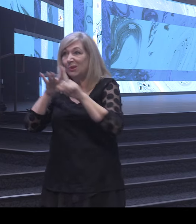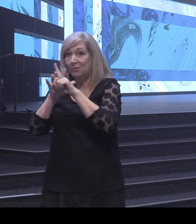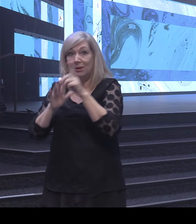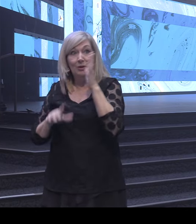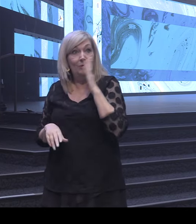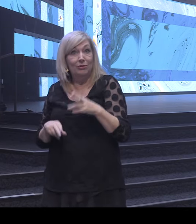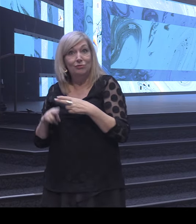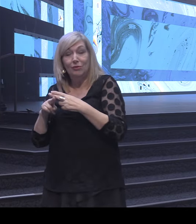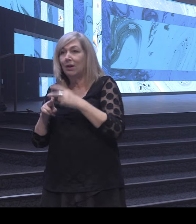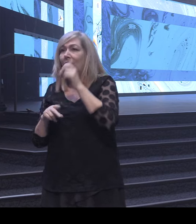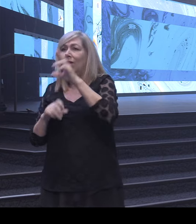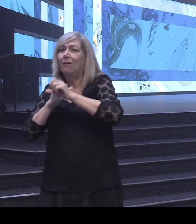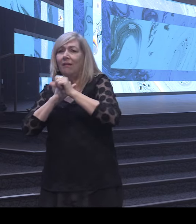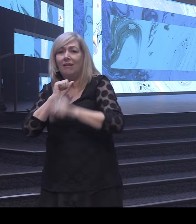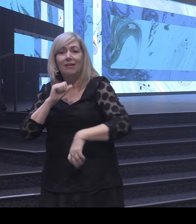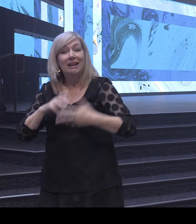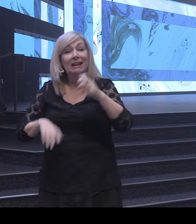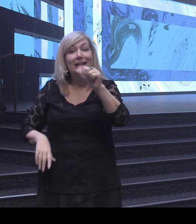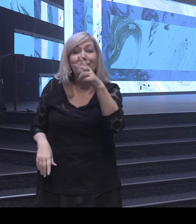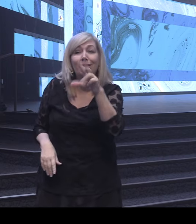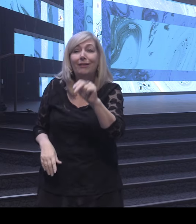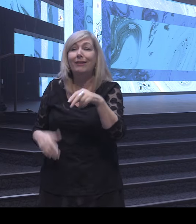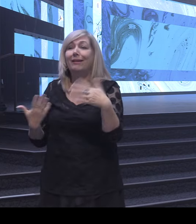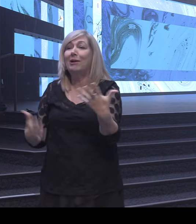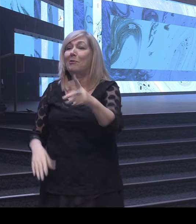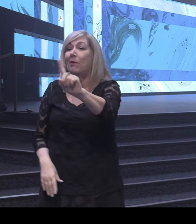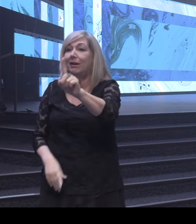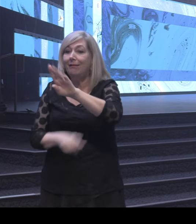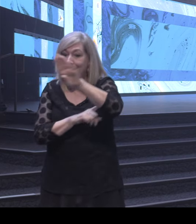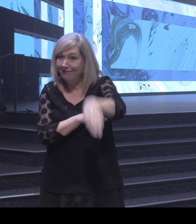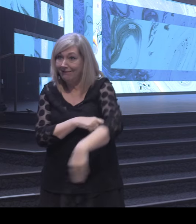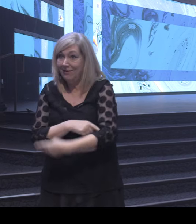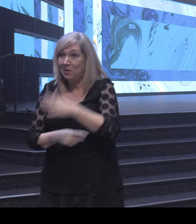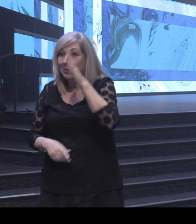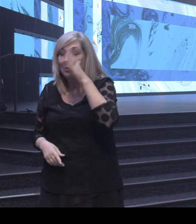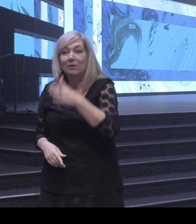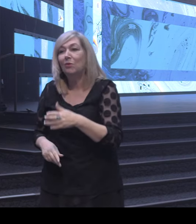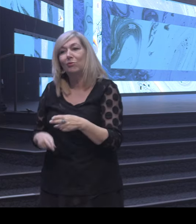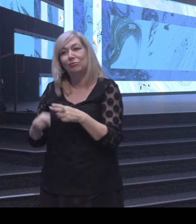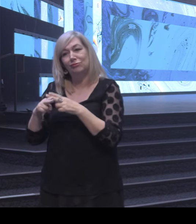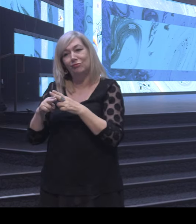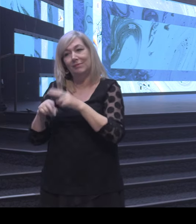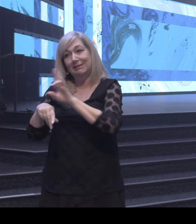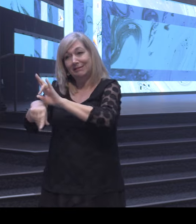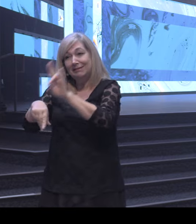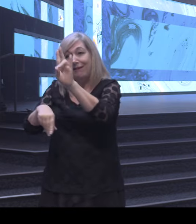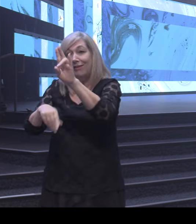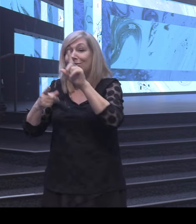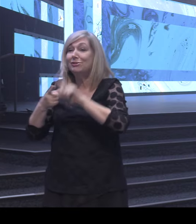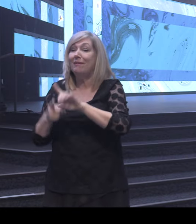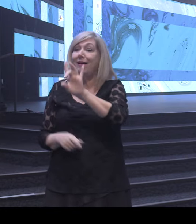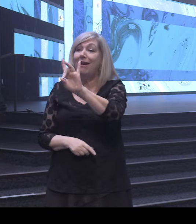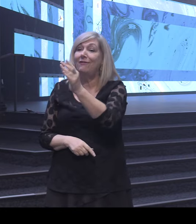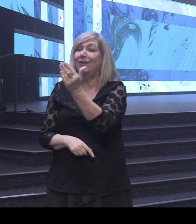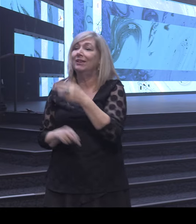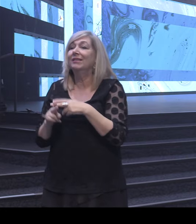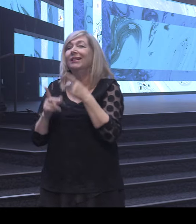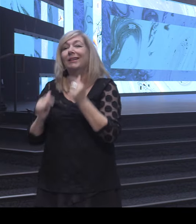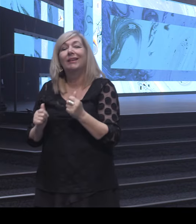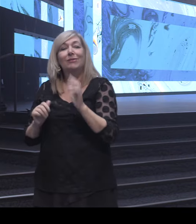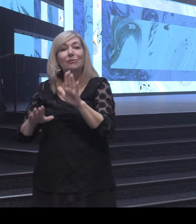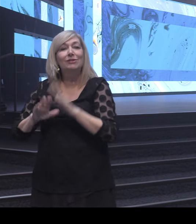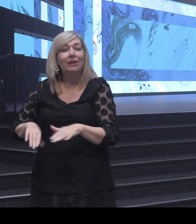out at 10:30, 1:00. What time are we going to get out? So 7:00 to 8:15. That way, you know, if you need to put kids